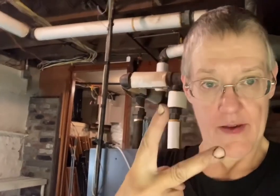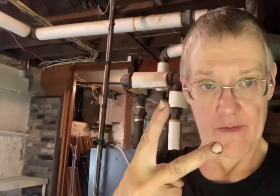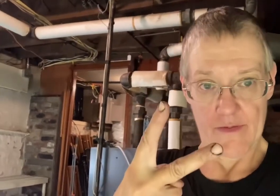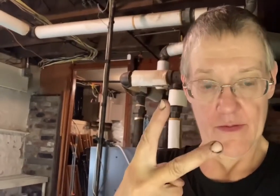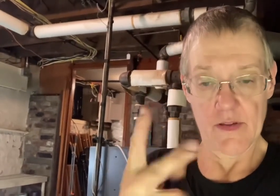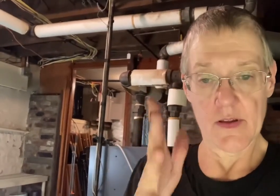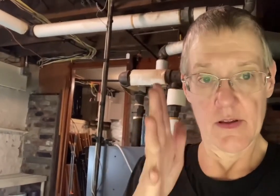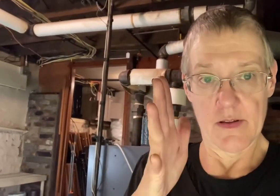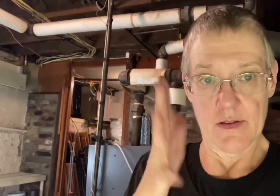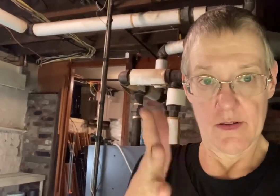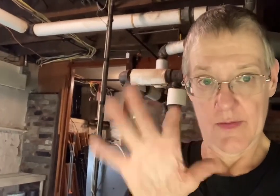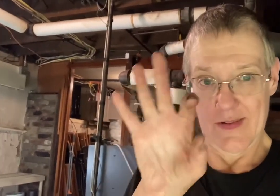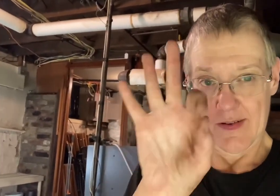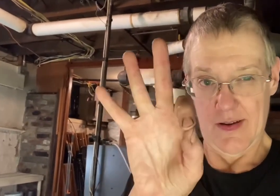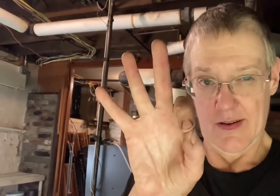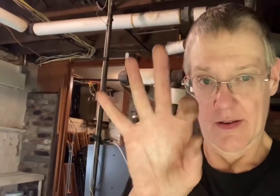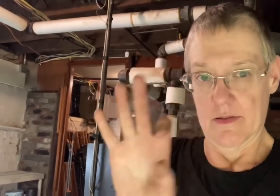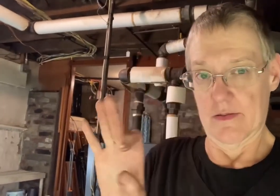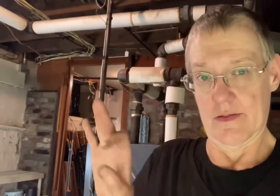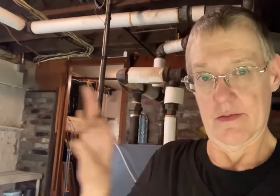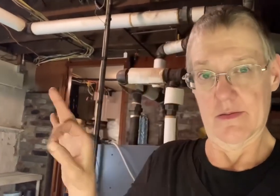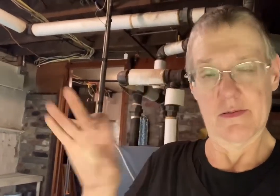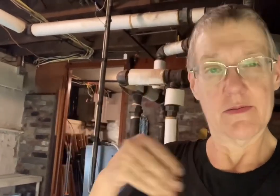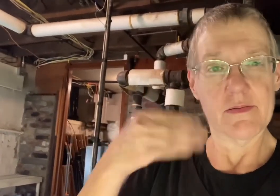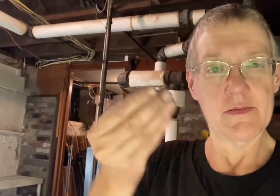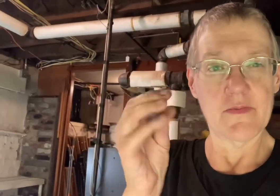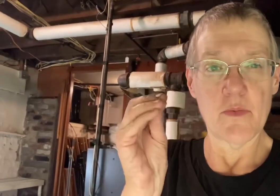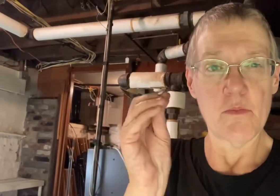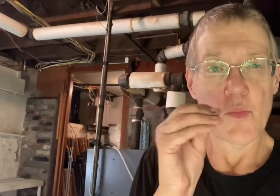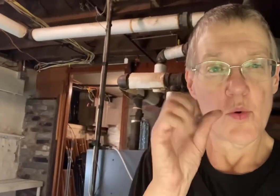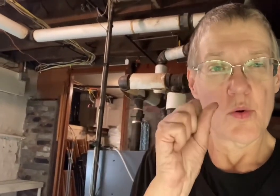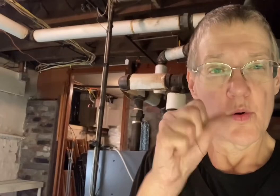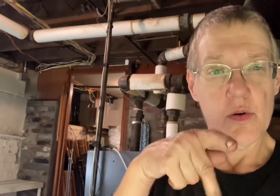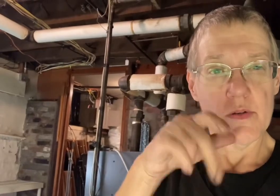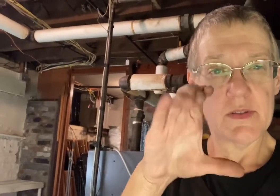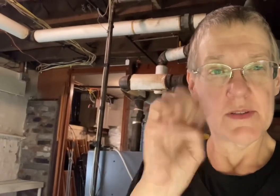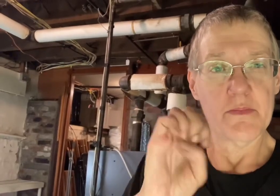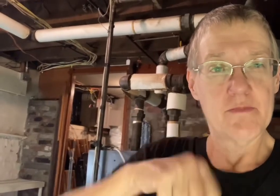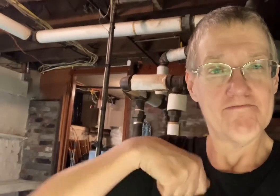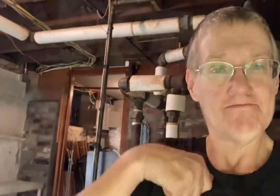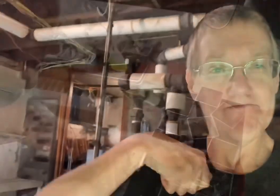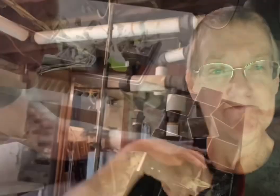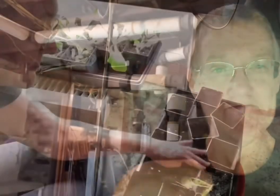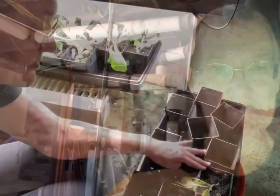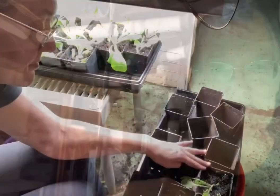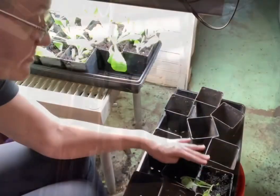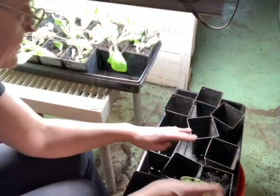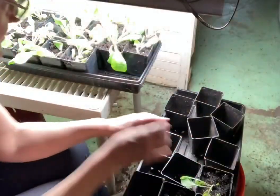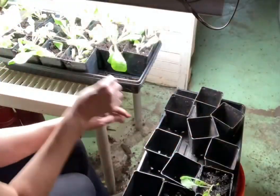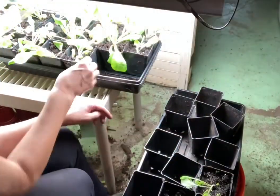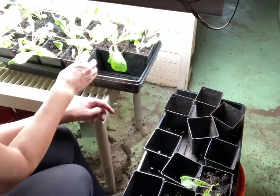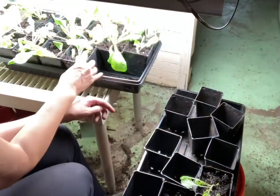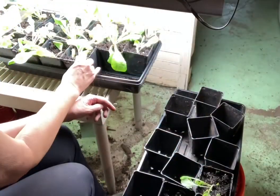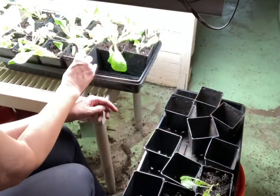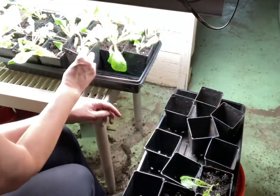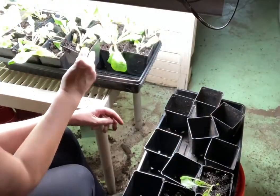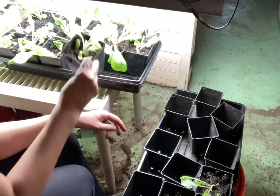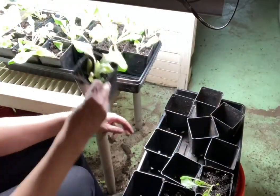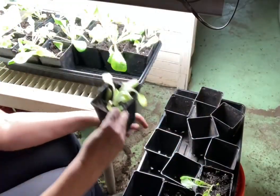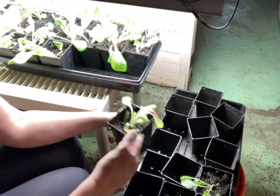See that second light? I think I'm going to divide these in half and put 9 over there and leave 9 over here to give them more